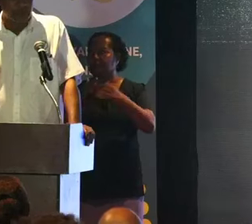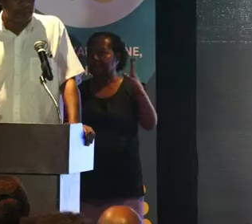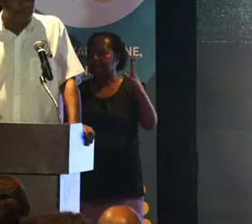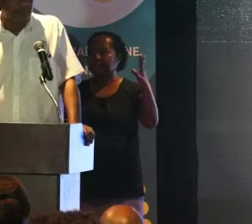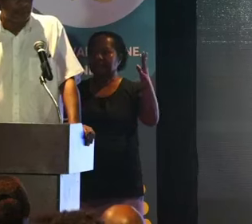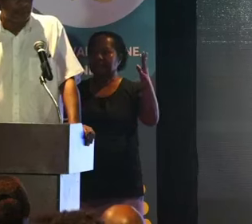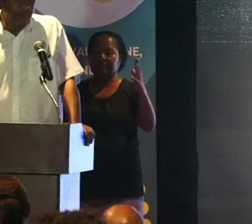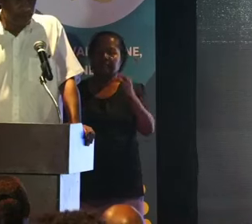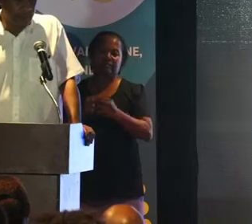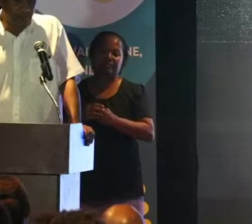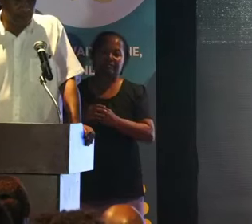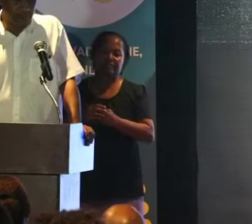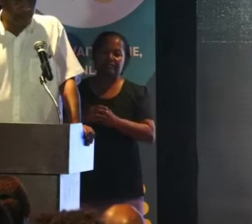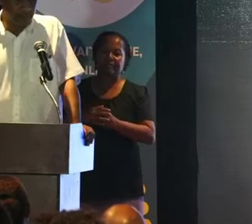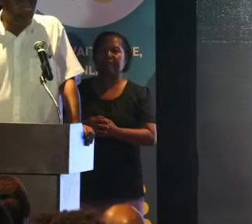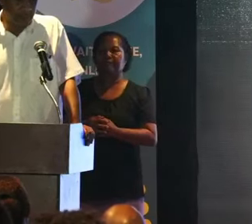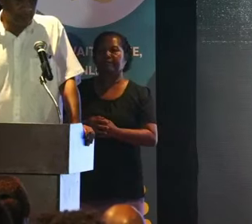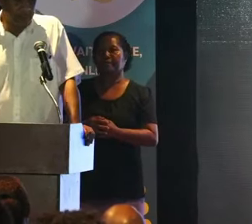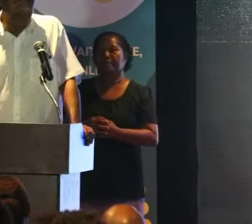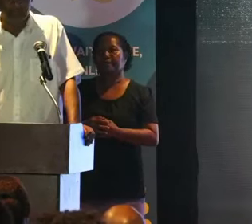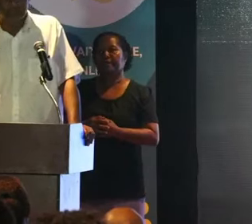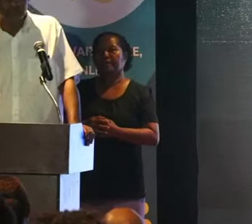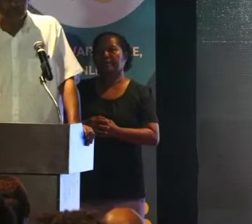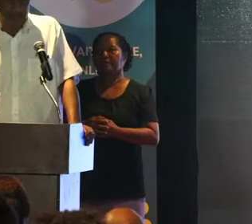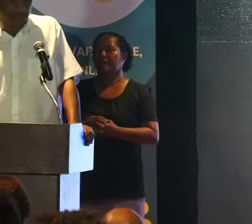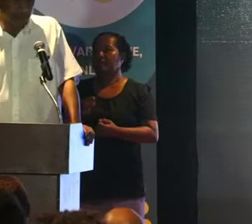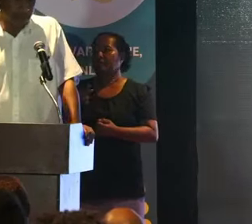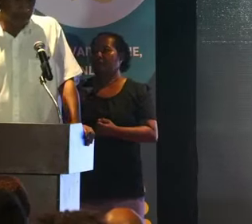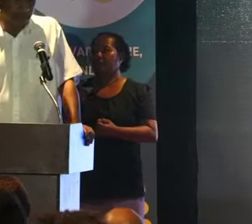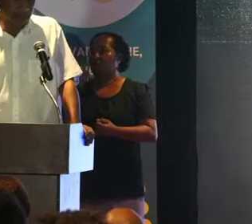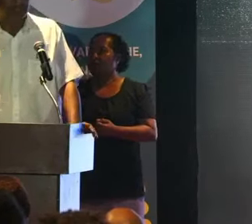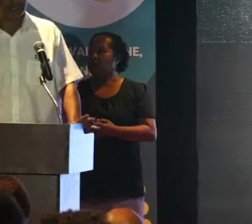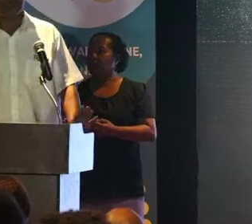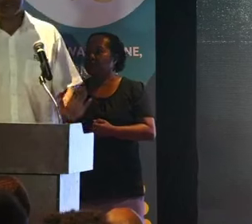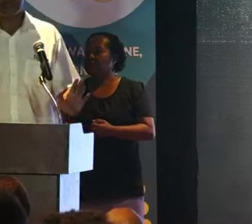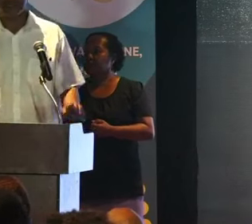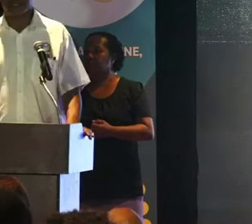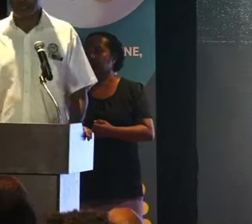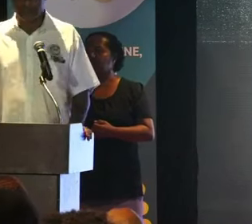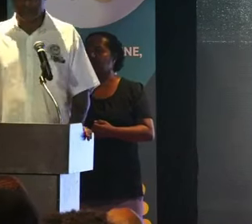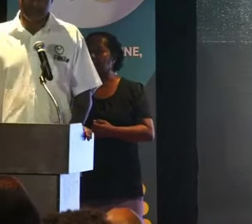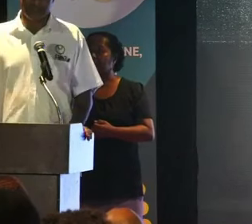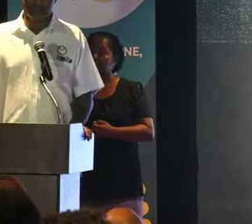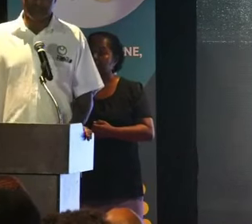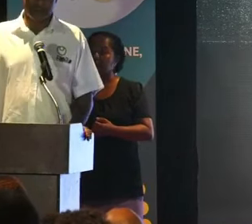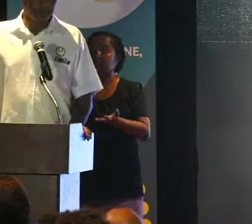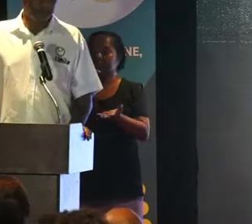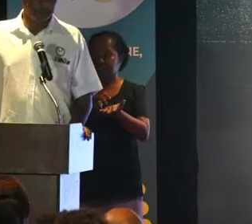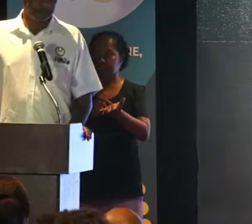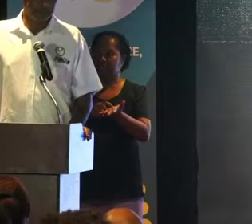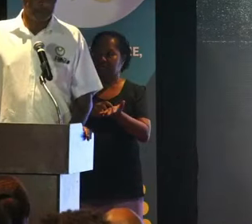So even a cooperative can also have its members registered as a business group. The registration fee is 100